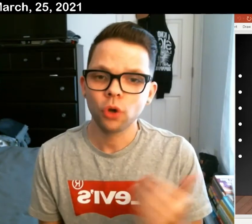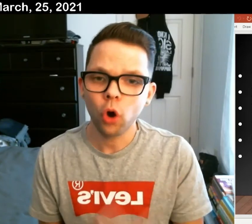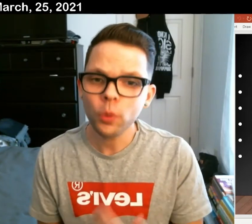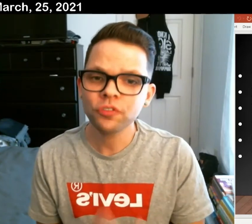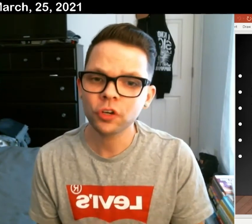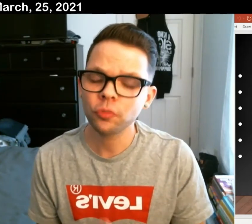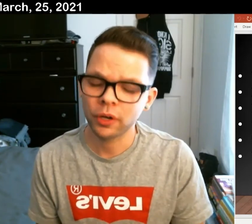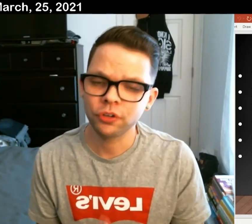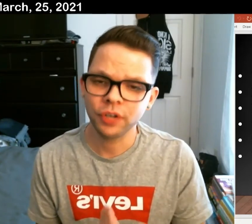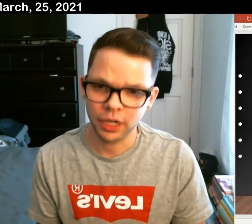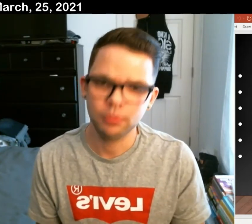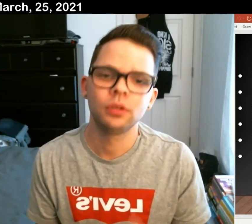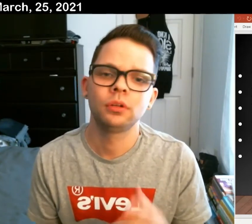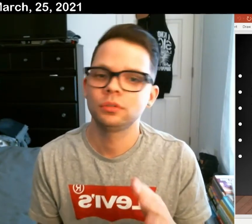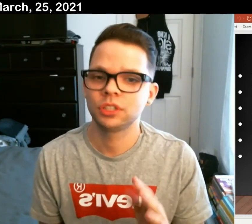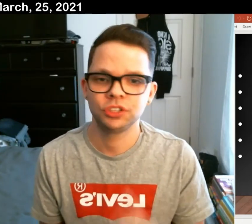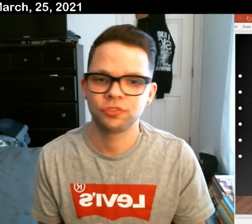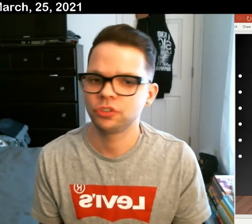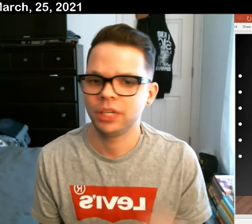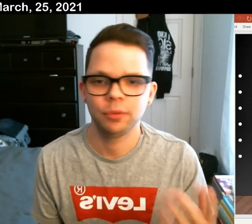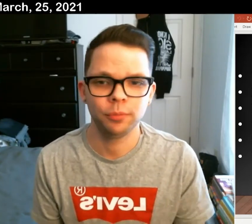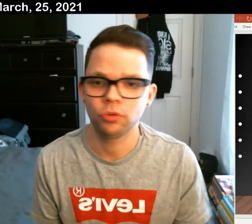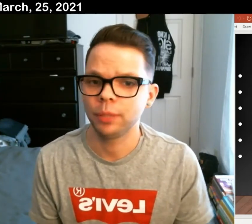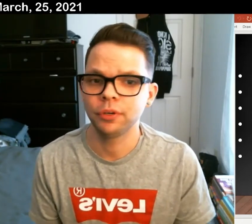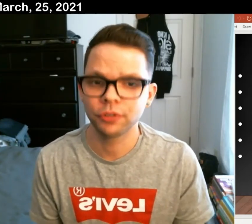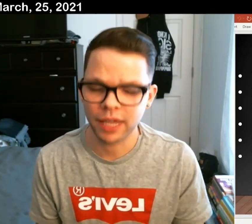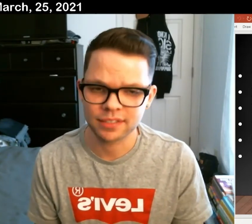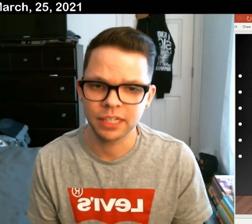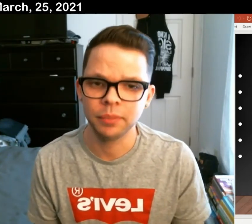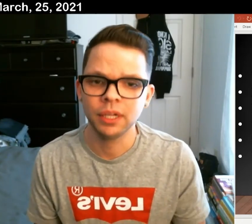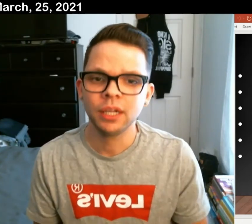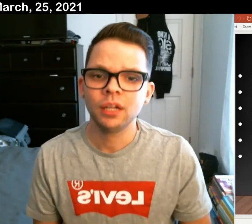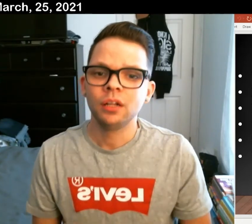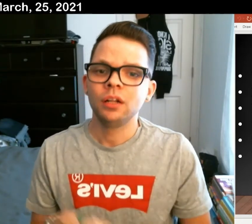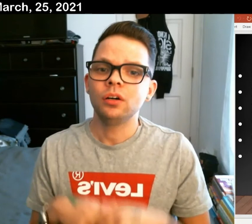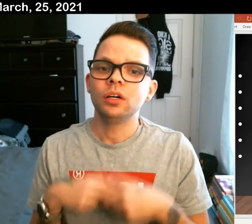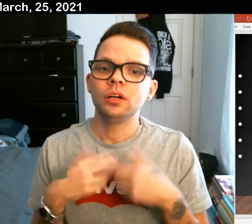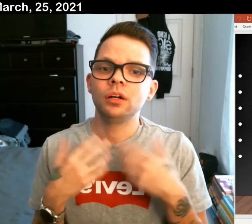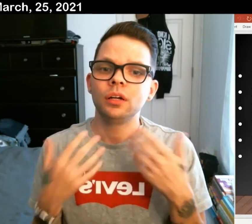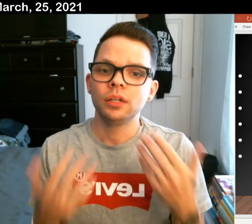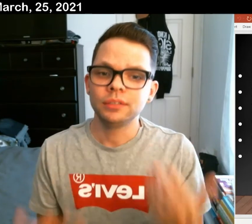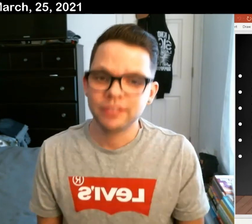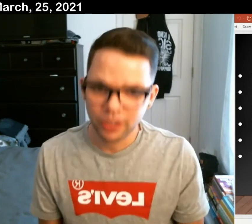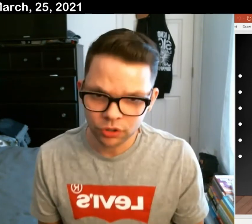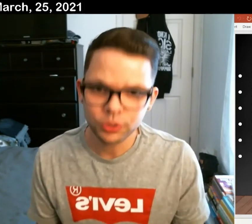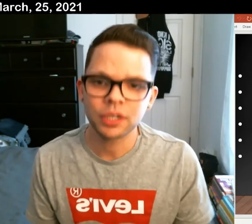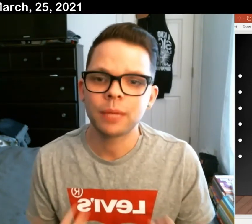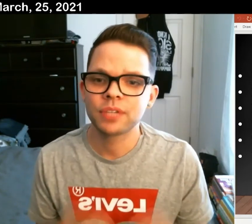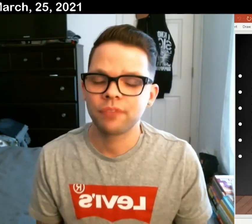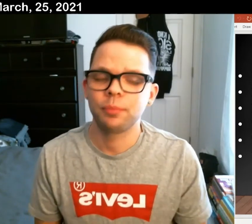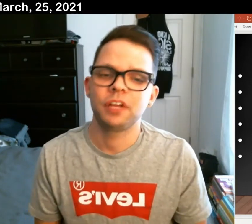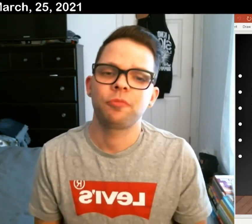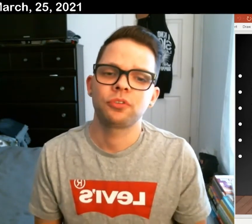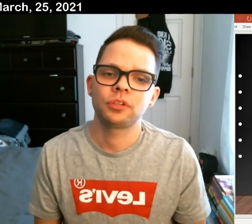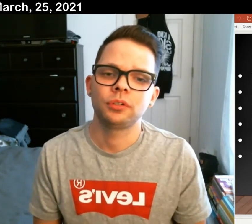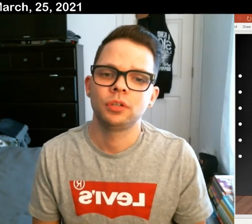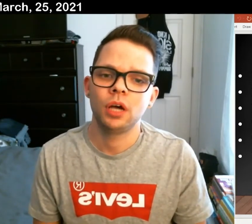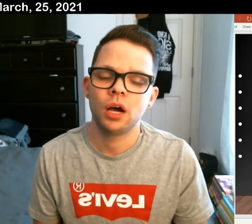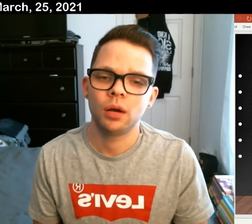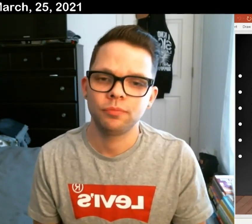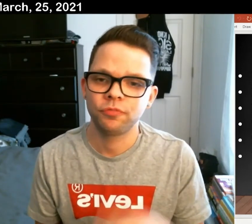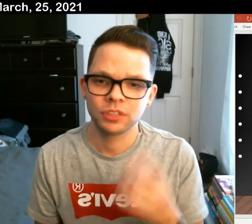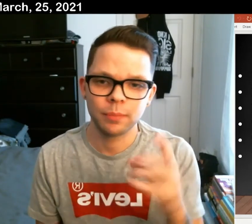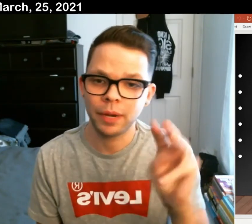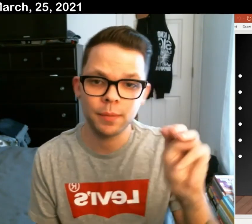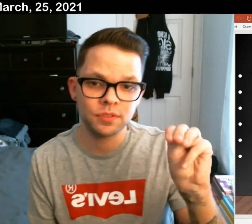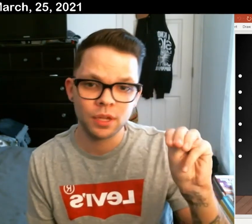you'll always fingerspell your name, such as your first name, your middle name, and your last name, until you get a name sign from a deaf person.